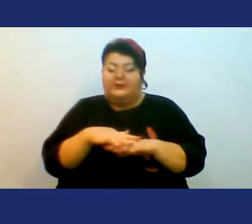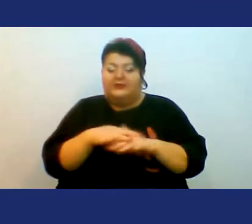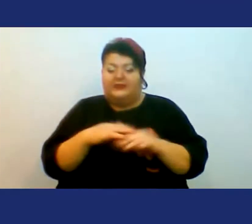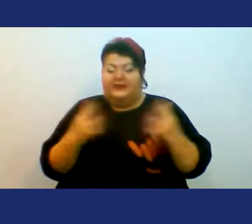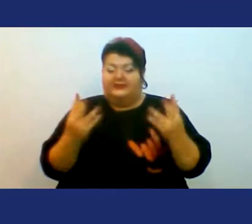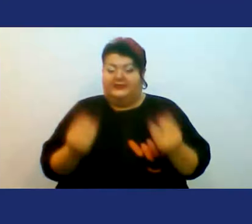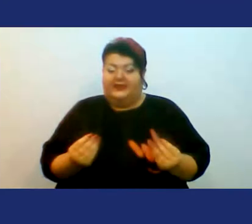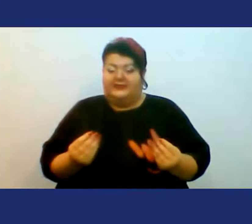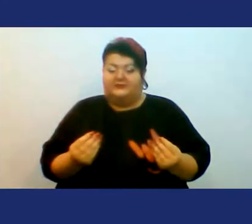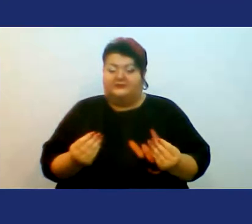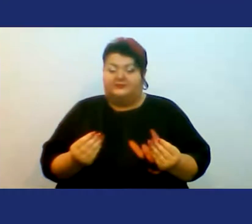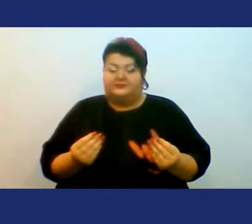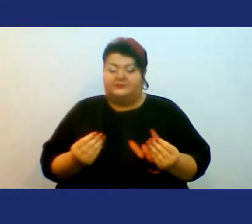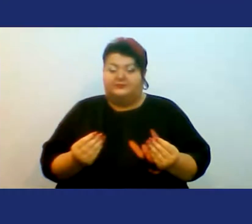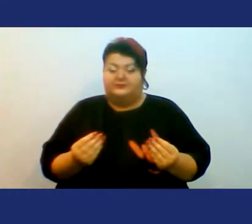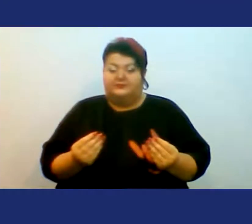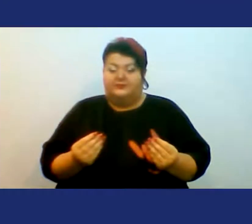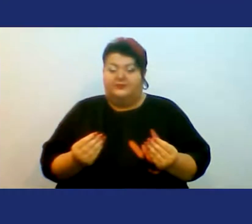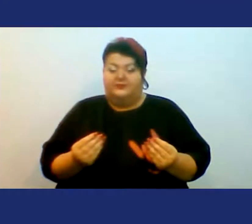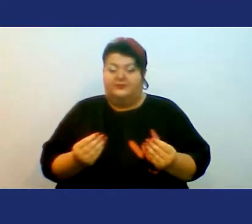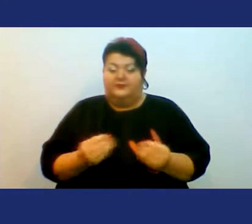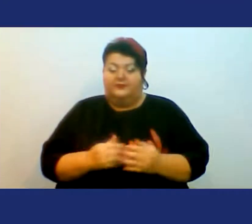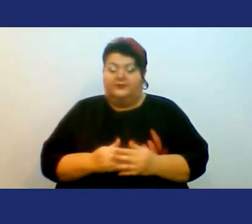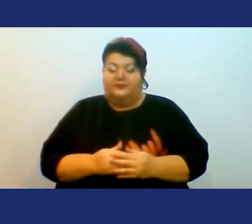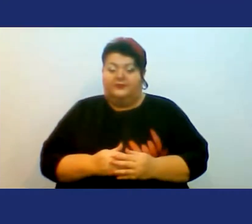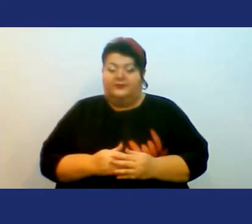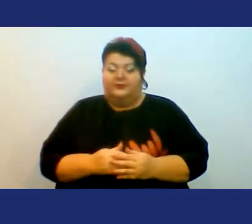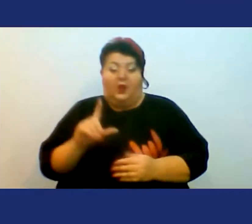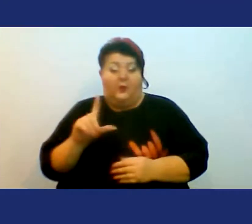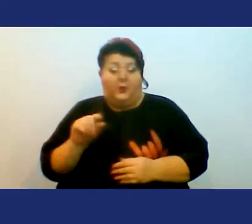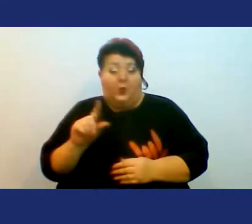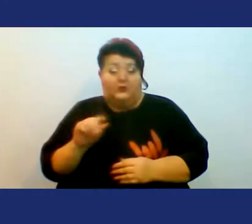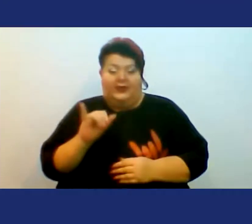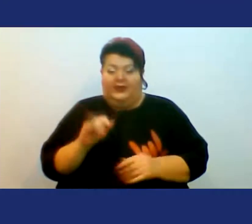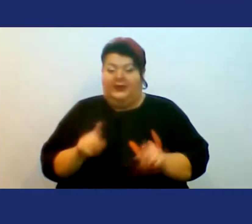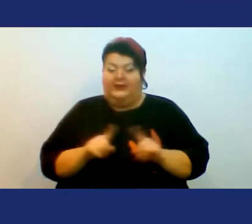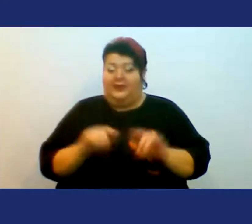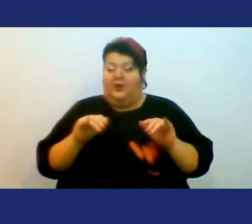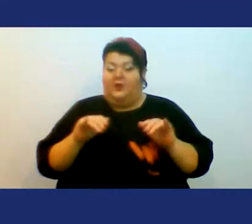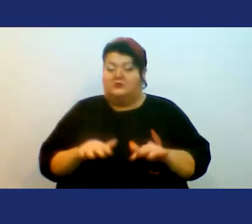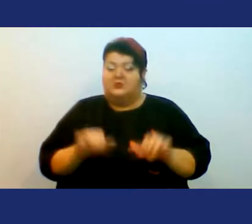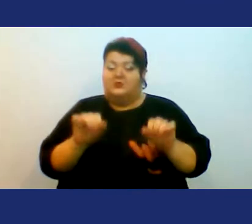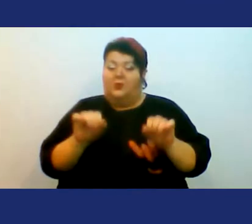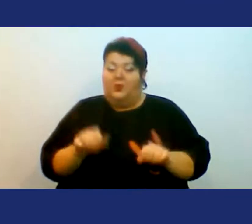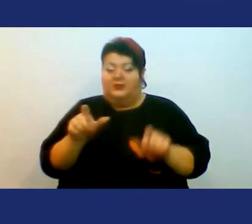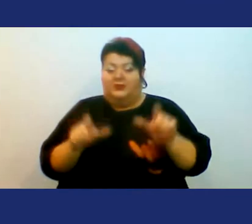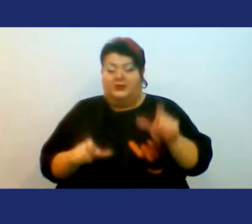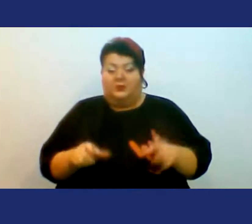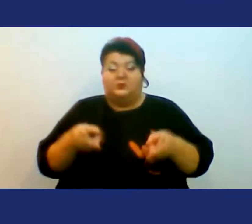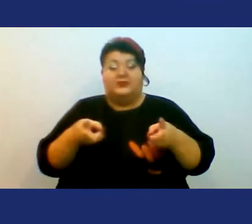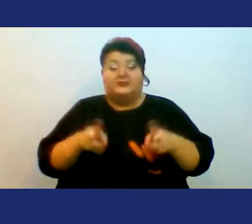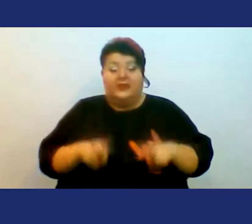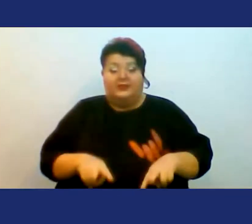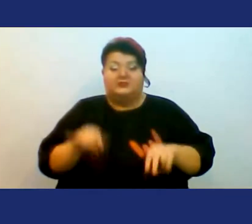many argue that this is now obsolete. And for many people, this also leads to very long lines because